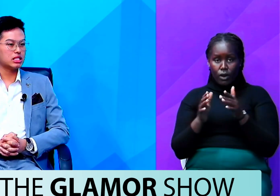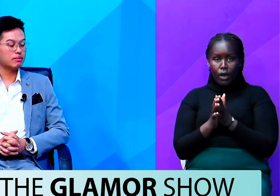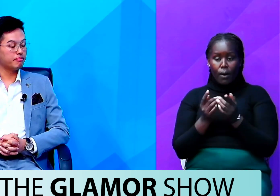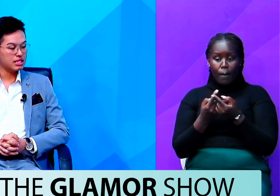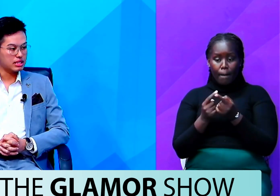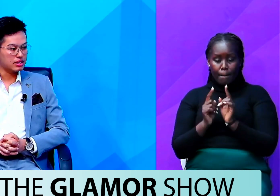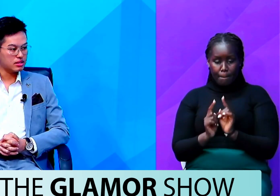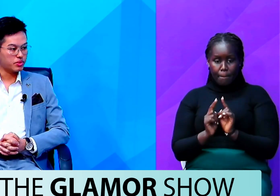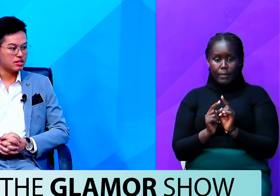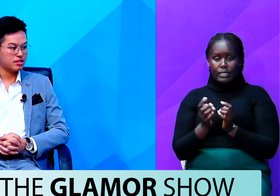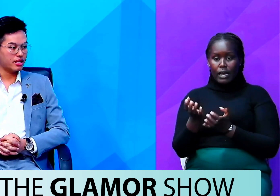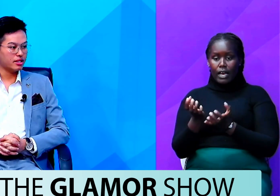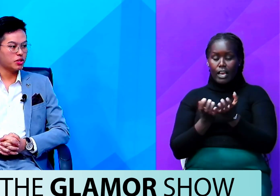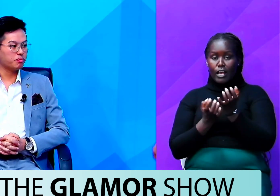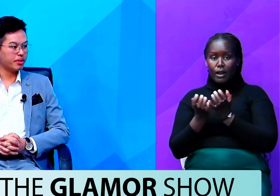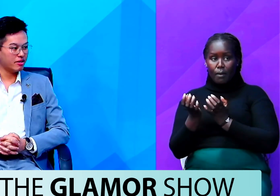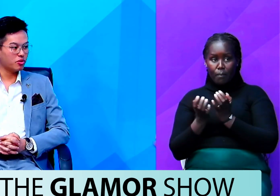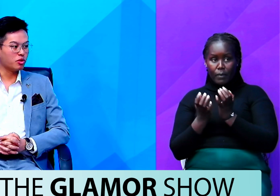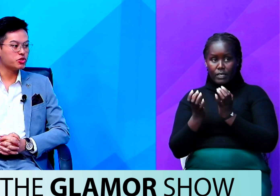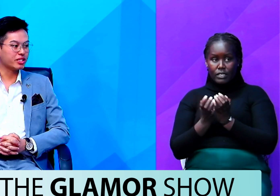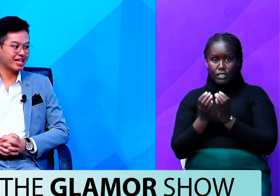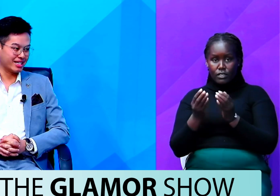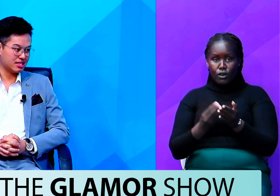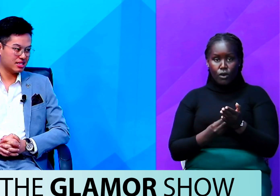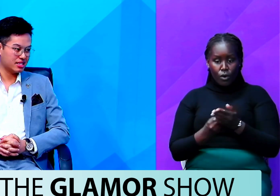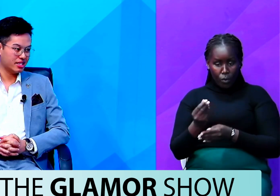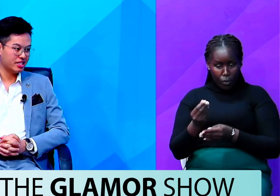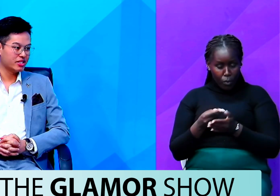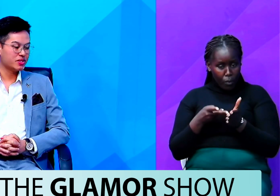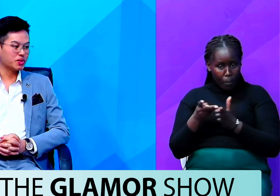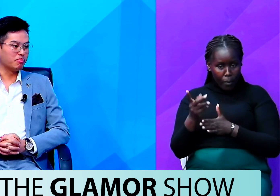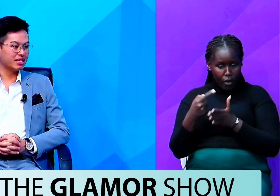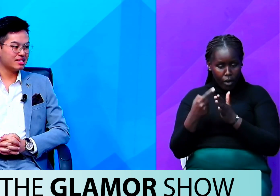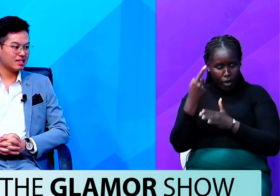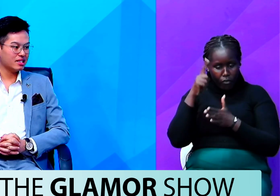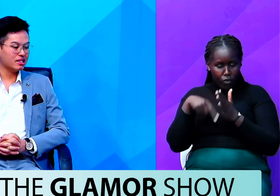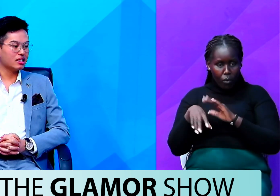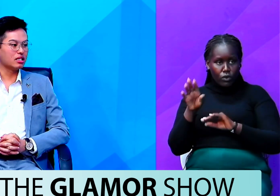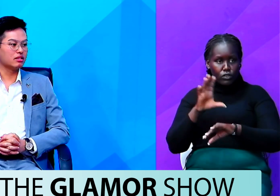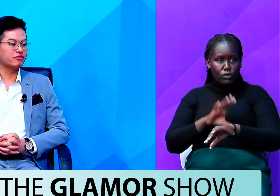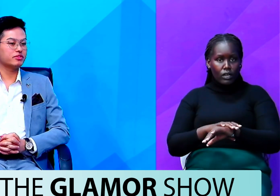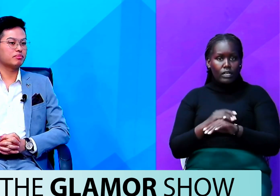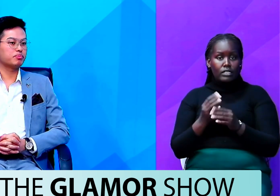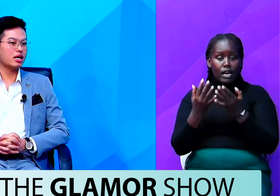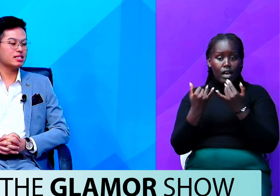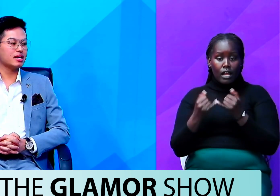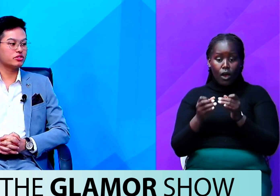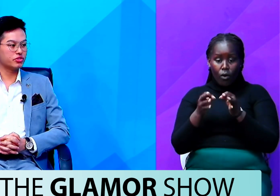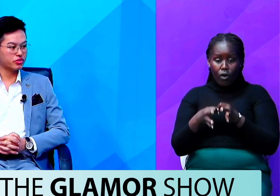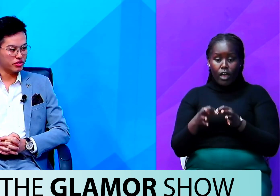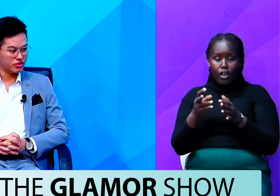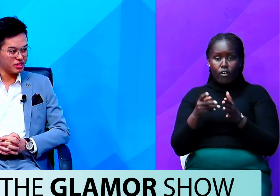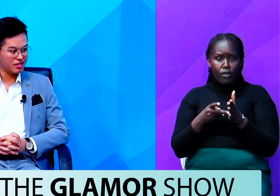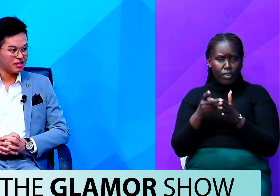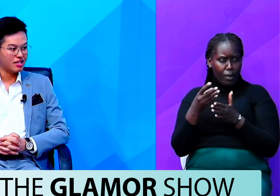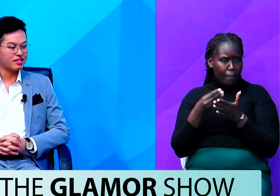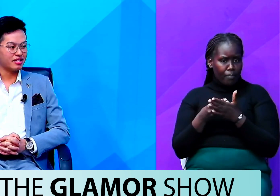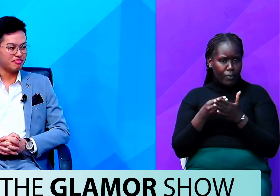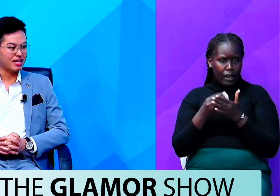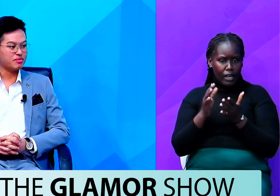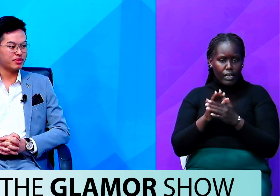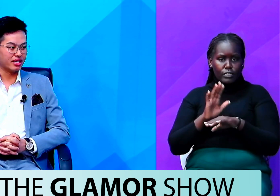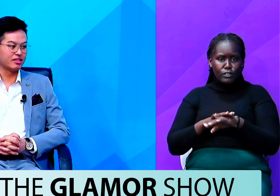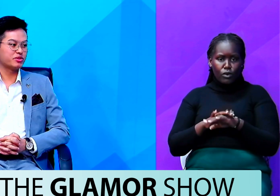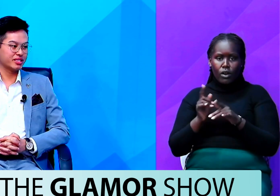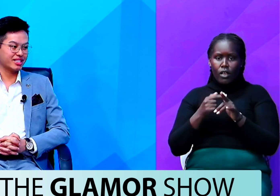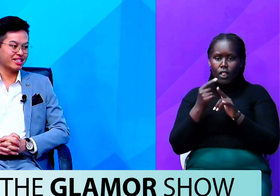But in business, we say you pay for what you get. So basically, if the price are too good, there